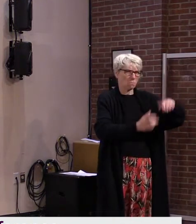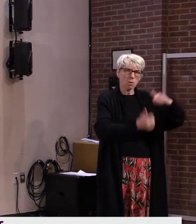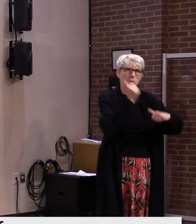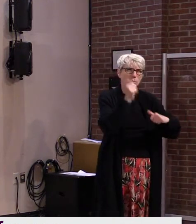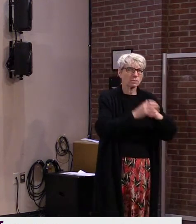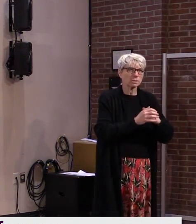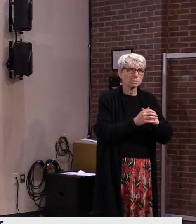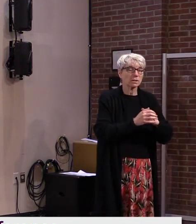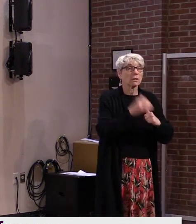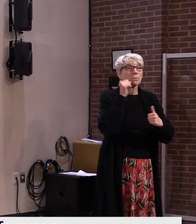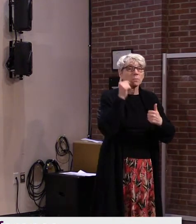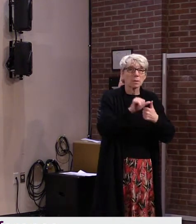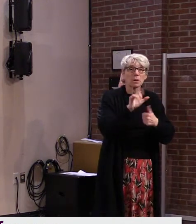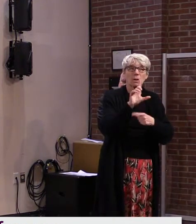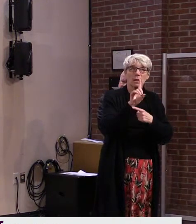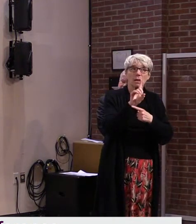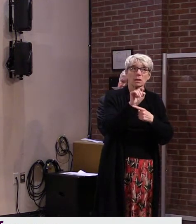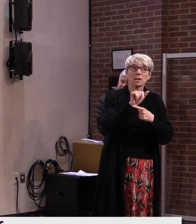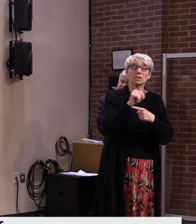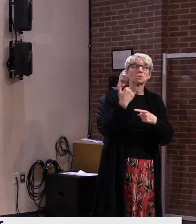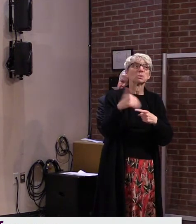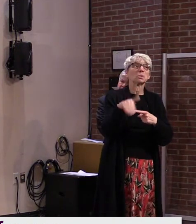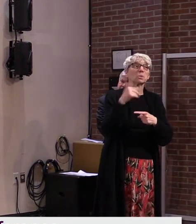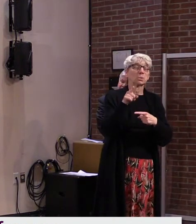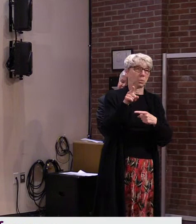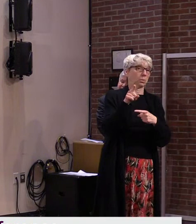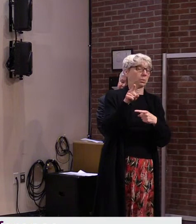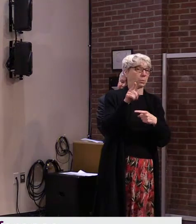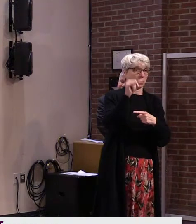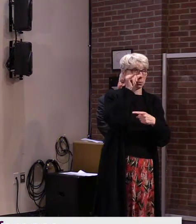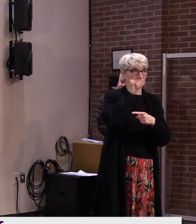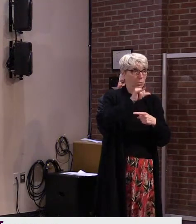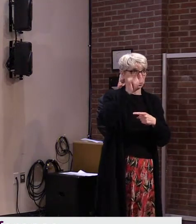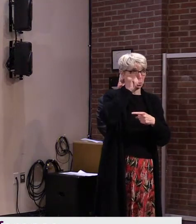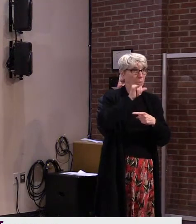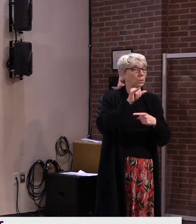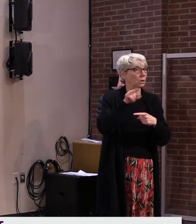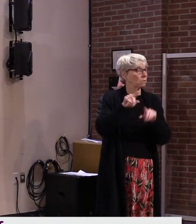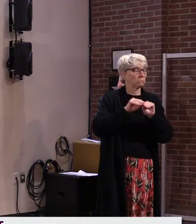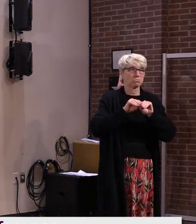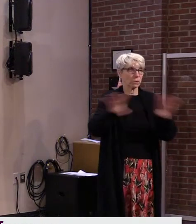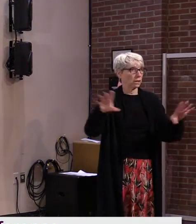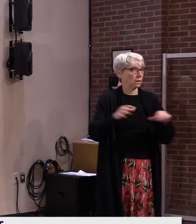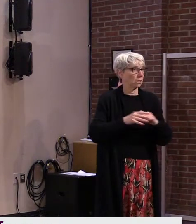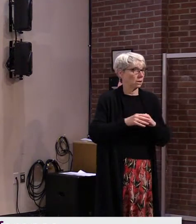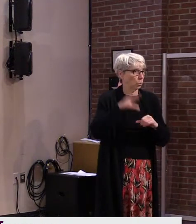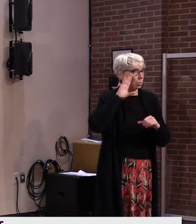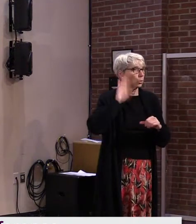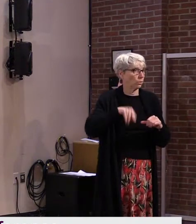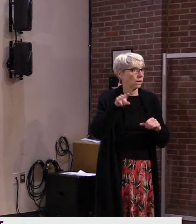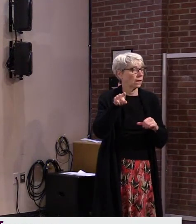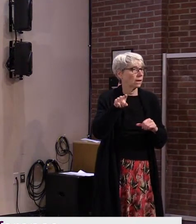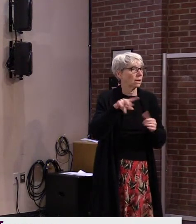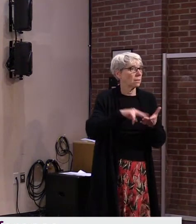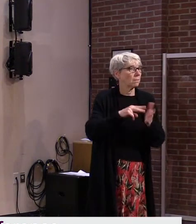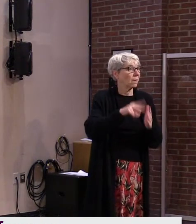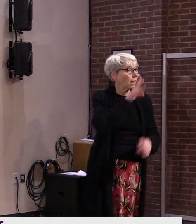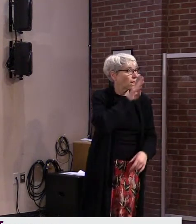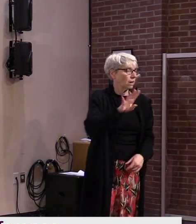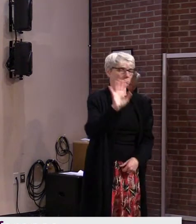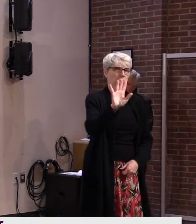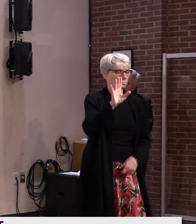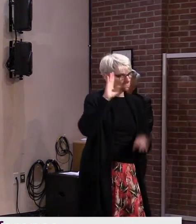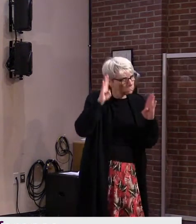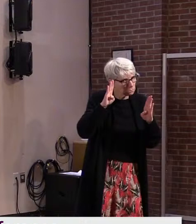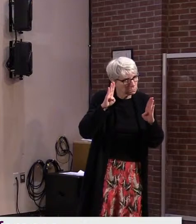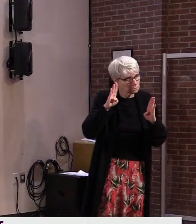variant is something that has been highly transmissible and something that we have to pay attention to, and